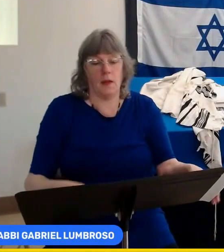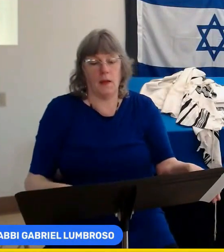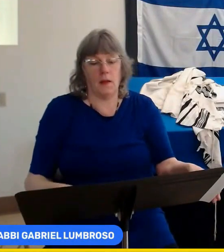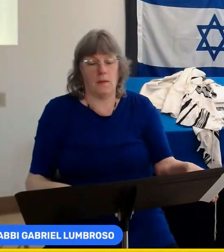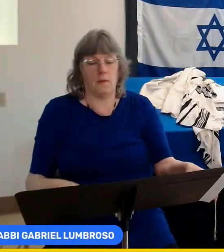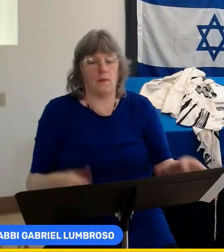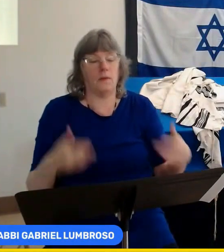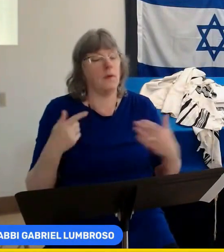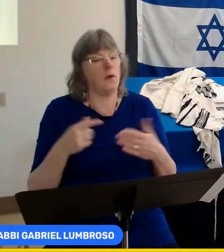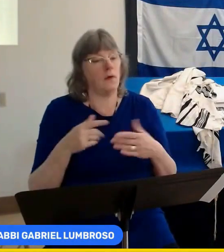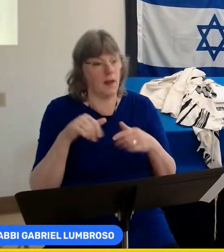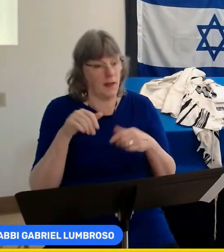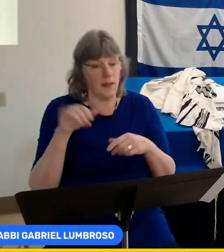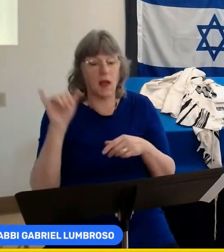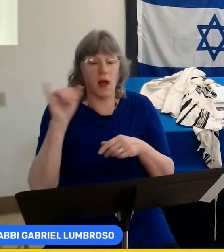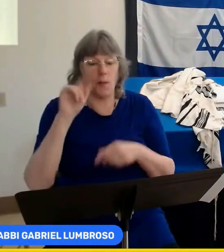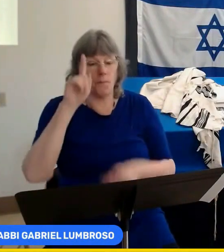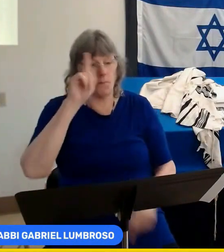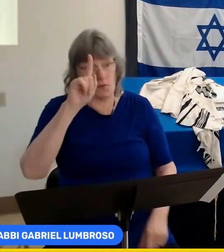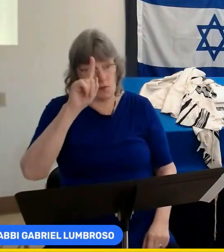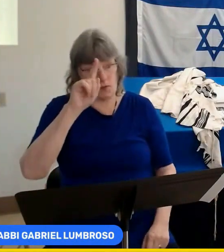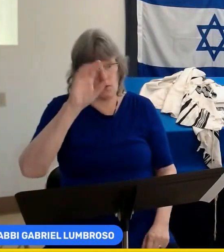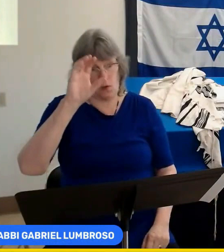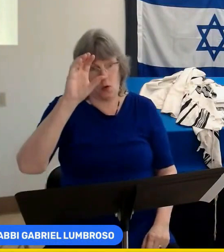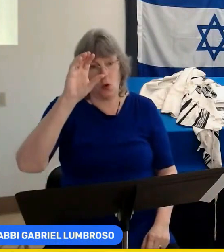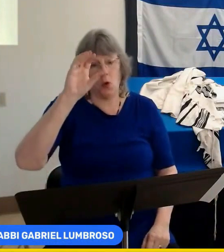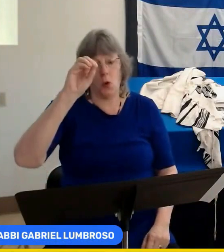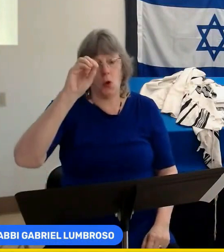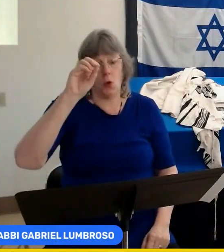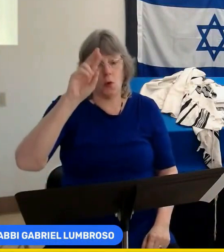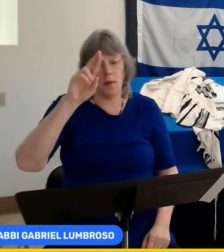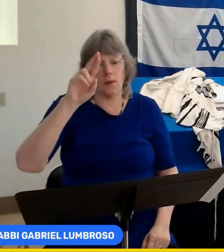these things that happened to them as